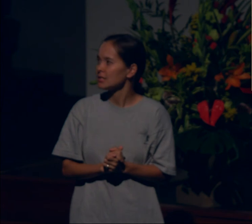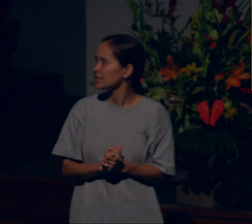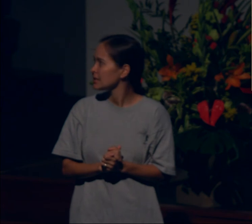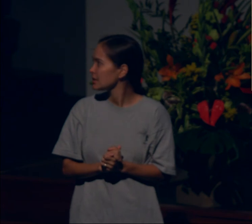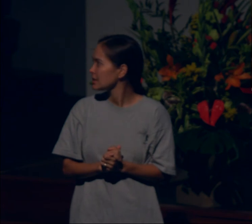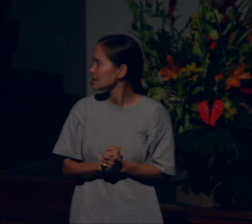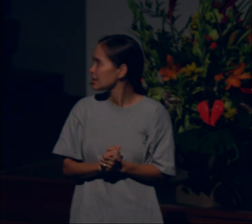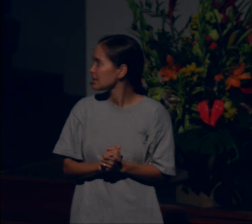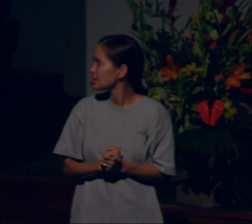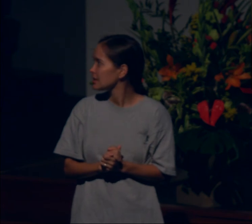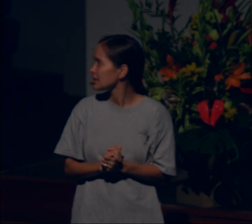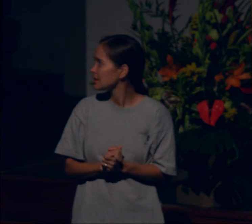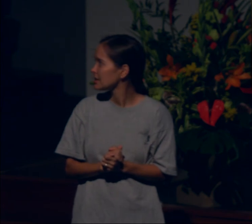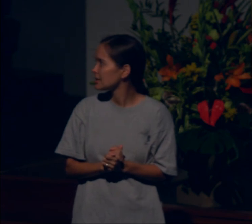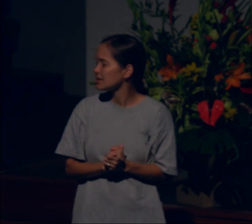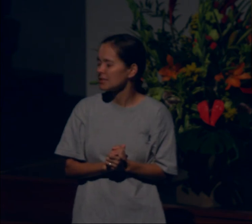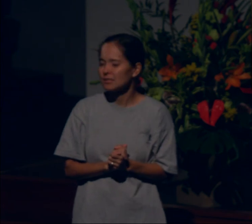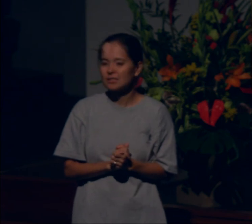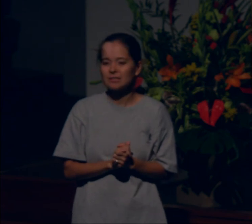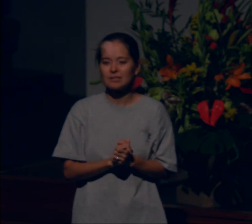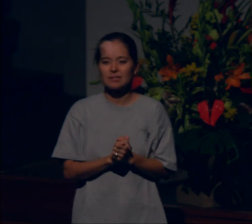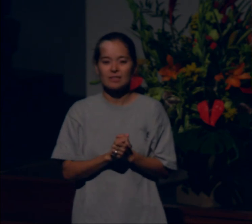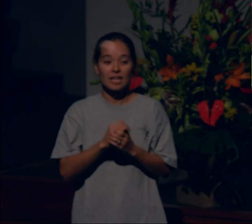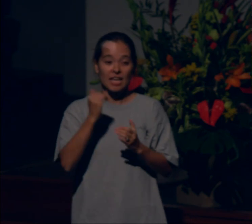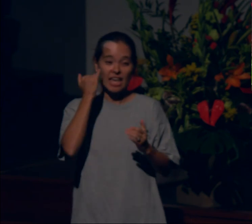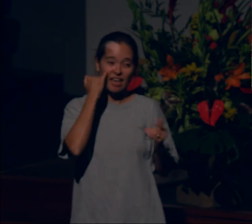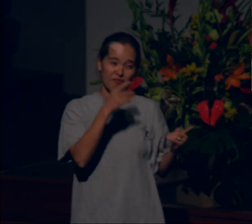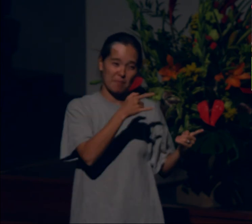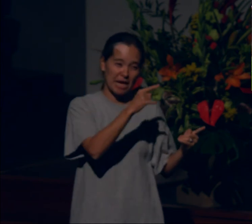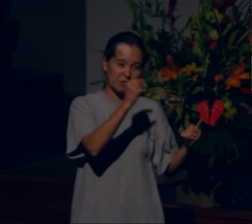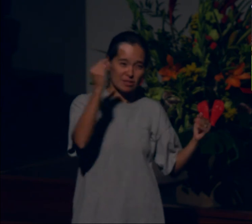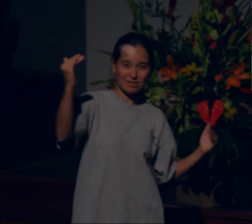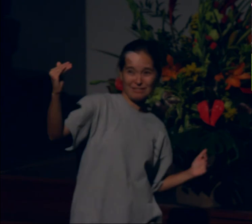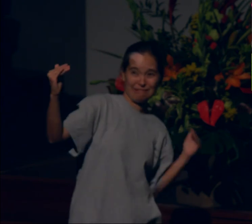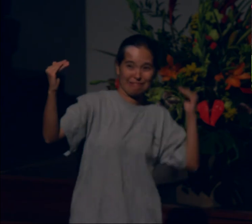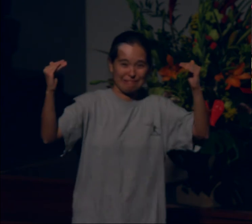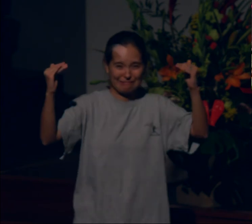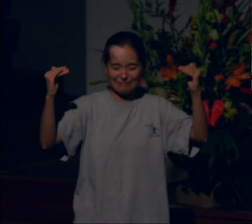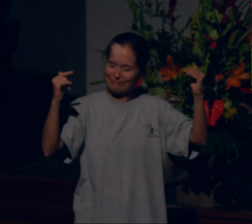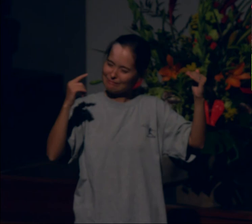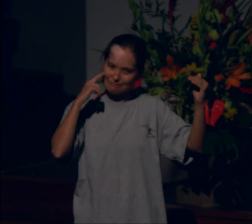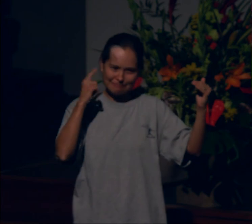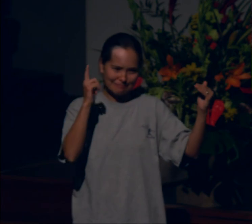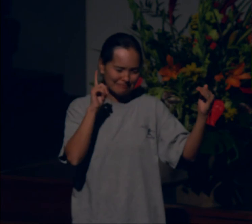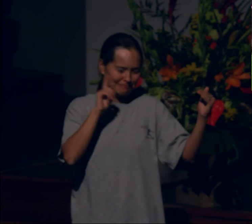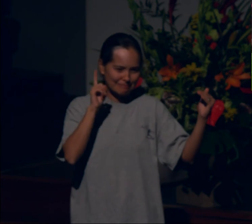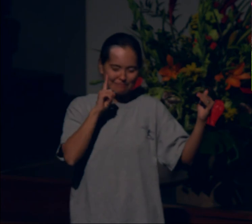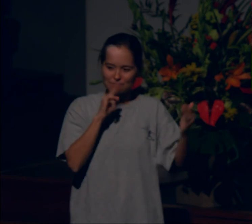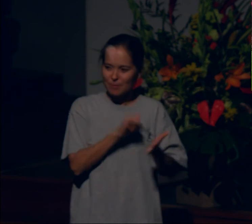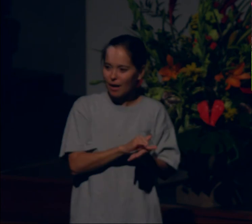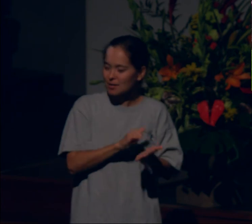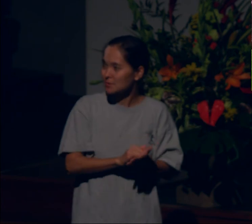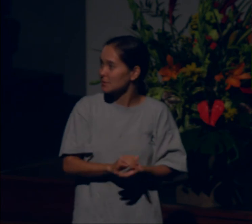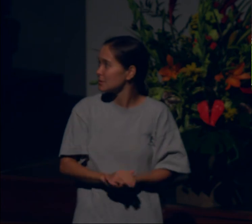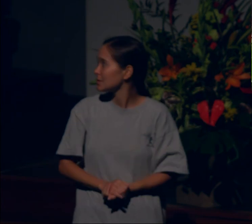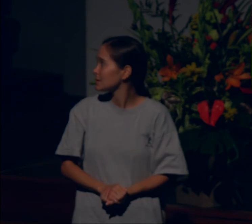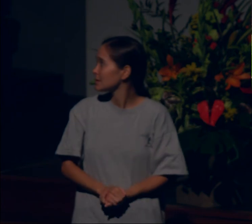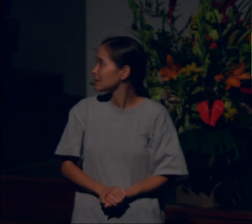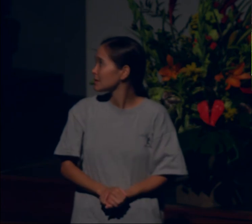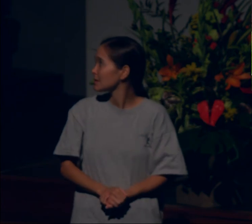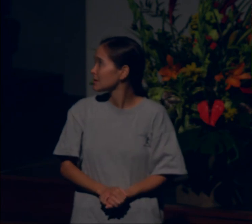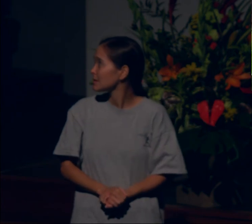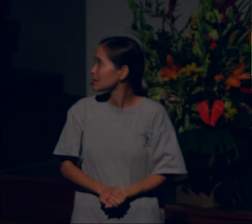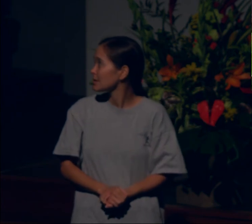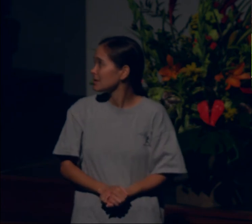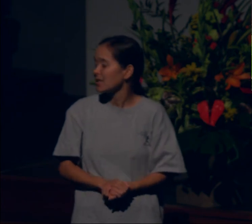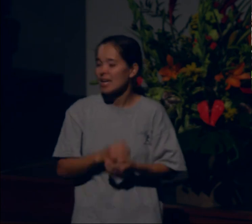It would be an unprecedented comeback if the Patriots climb out of this hole to win their fifth Super Bowl. Right now,